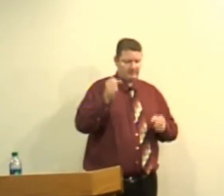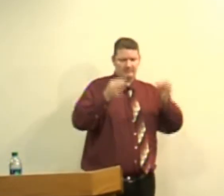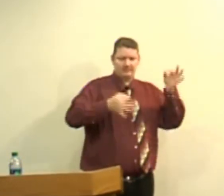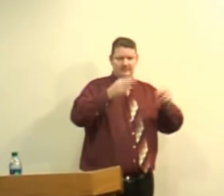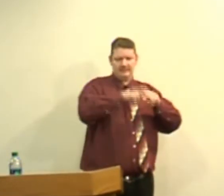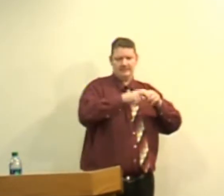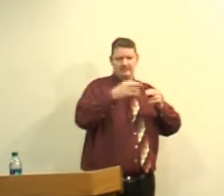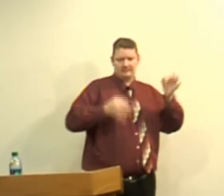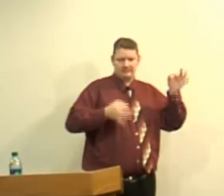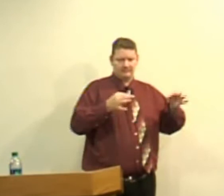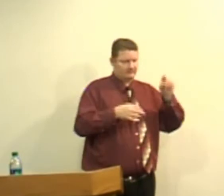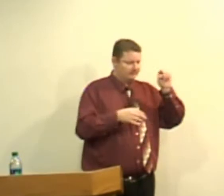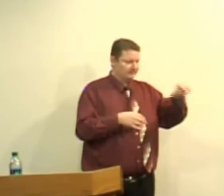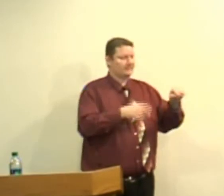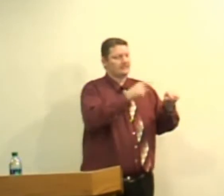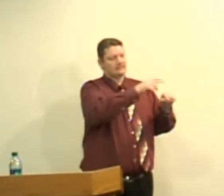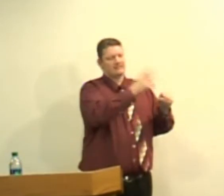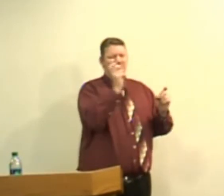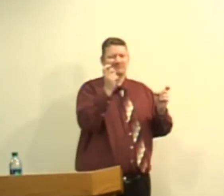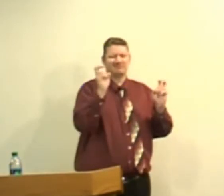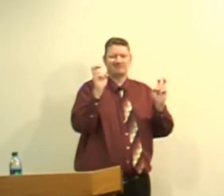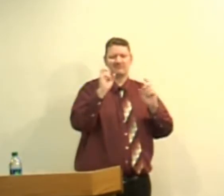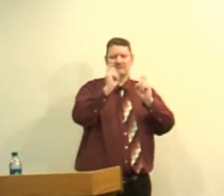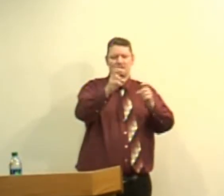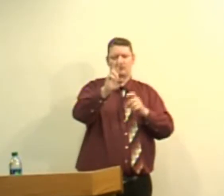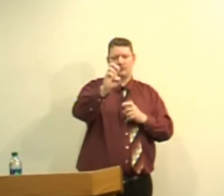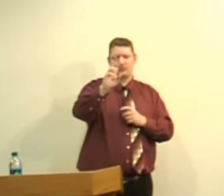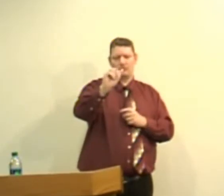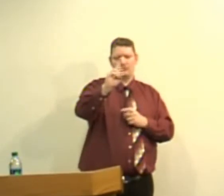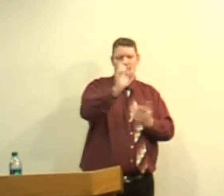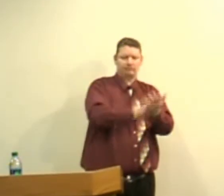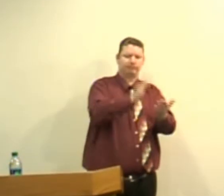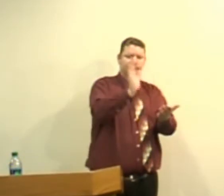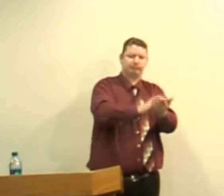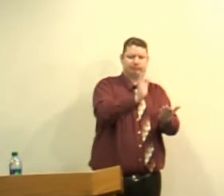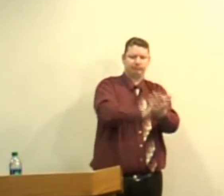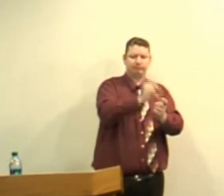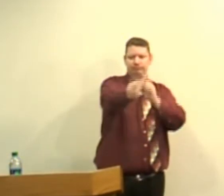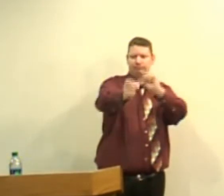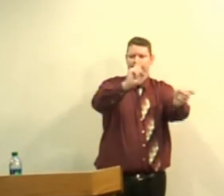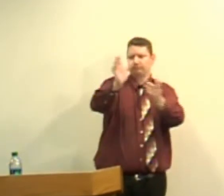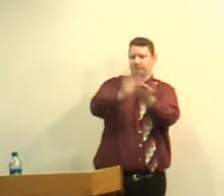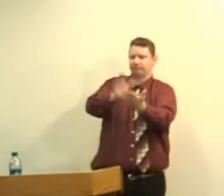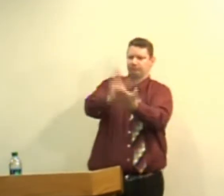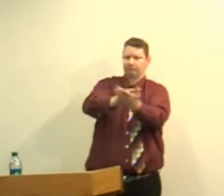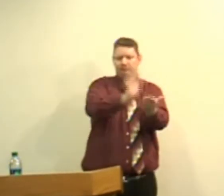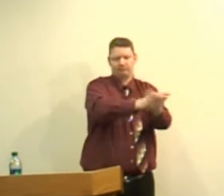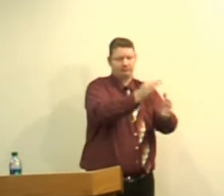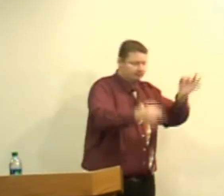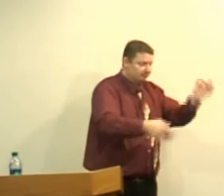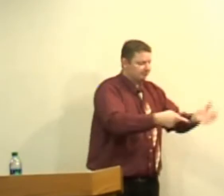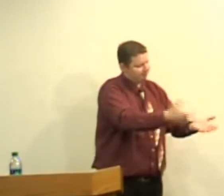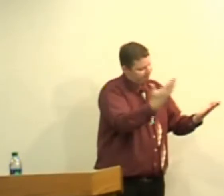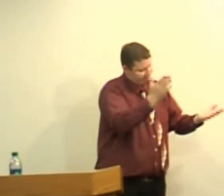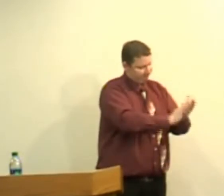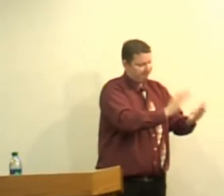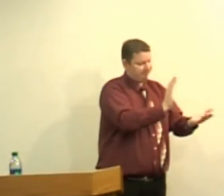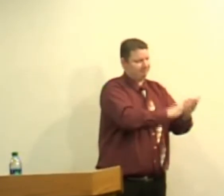The name of Christ on Judgment Day, this reward will be, he will give them out to the Christians.